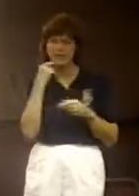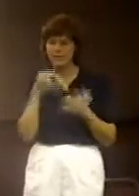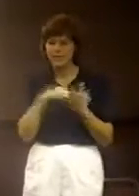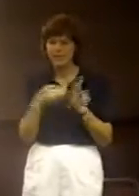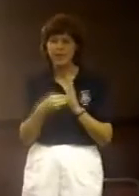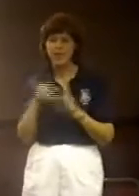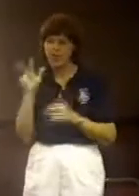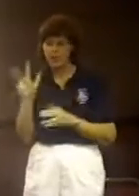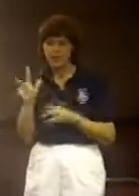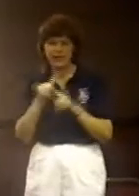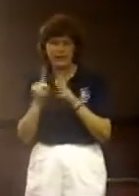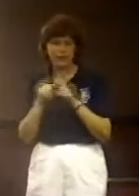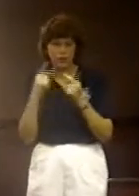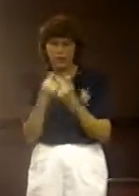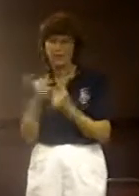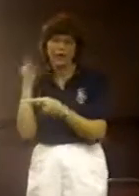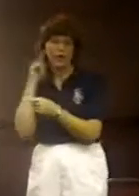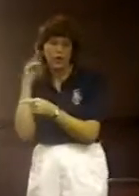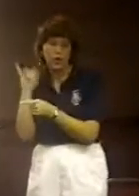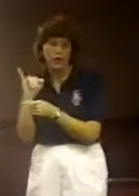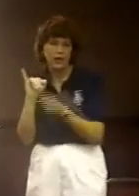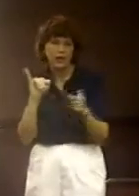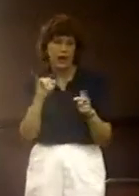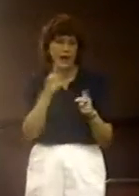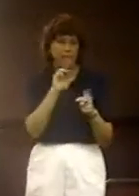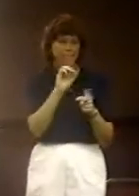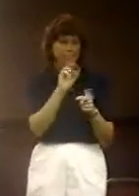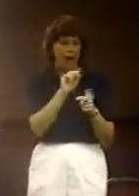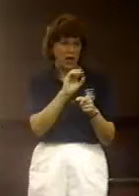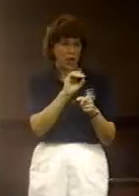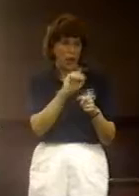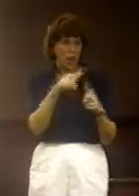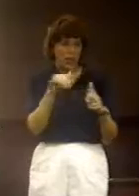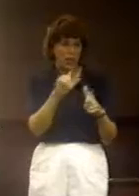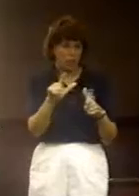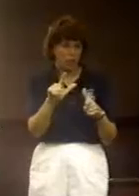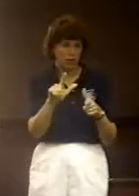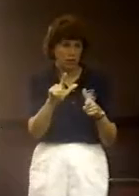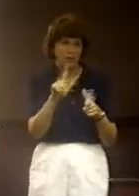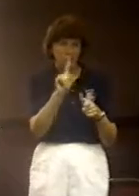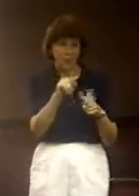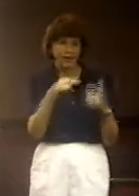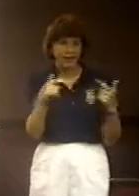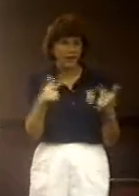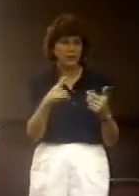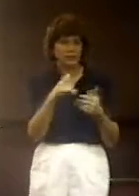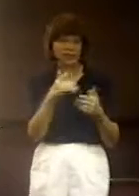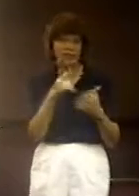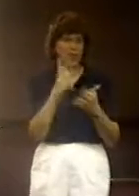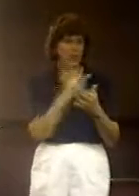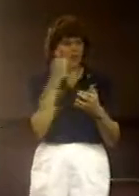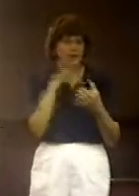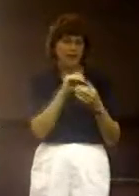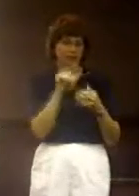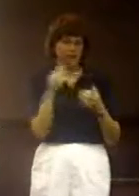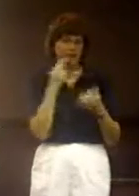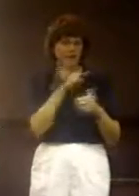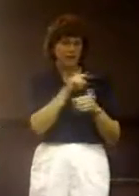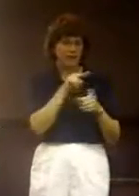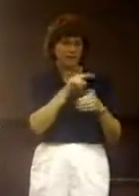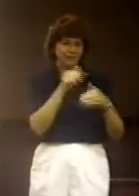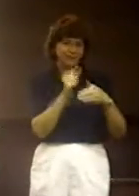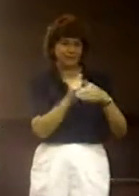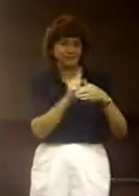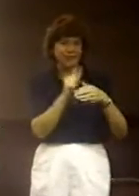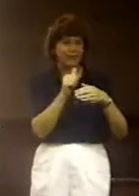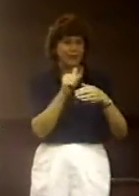people. Hearing monolingual users that use one language, which is what most of us think of as normal language development. It's